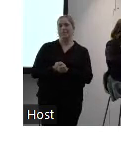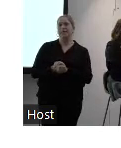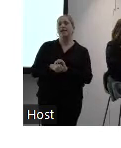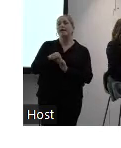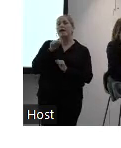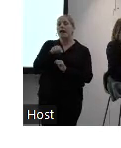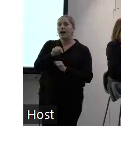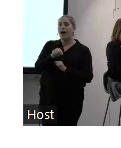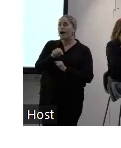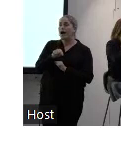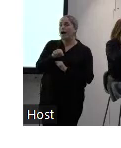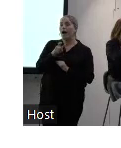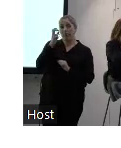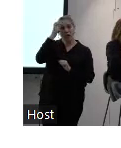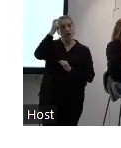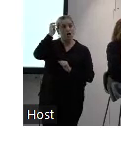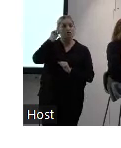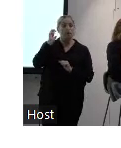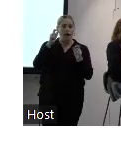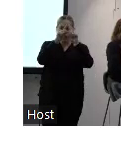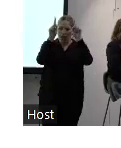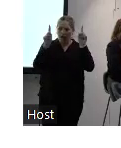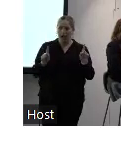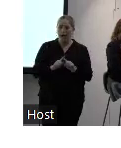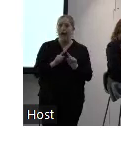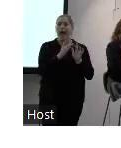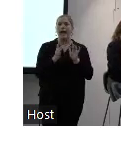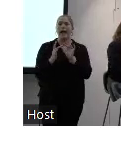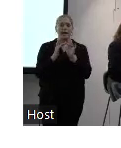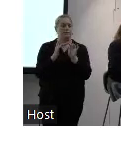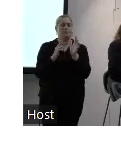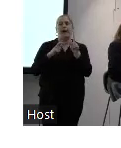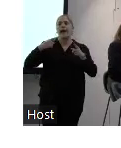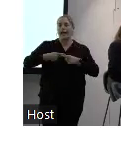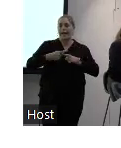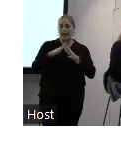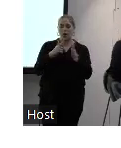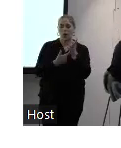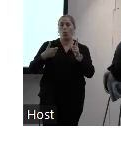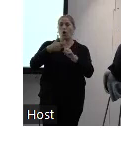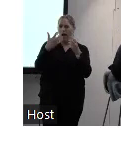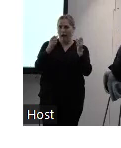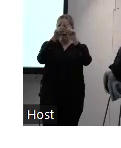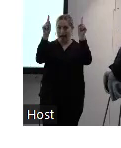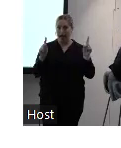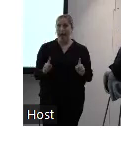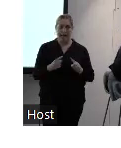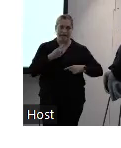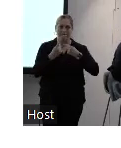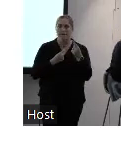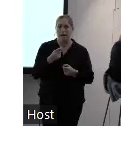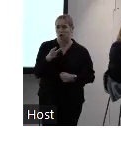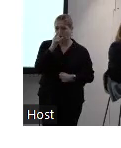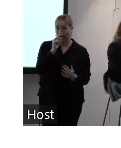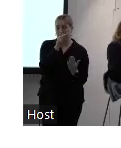really nicely in the neural networks handout. So neurons form structures by connecting with one another, and